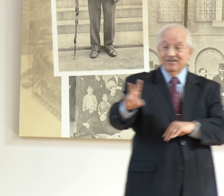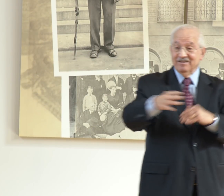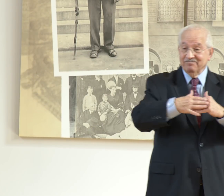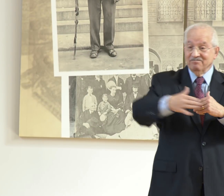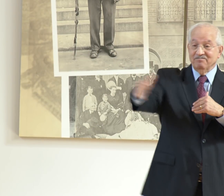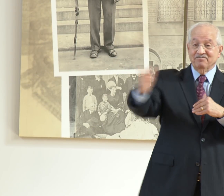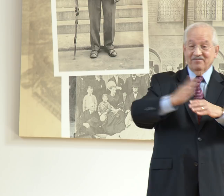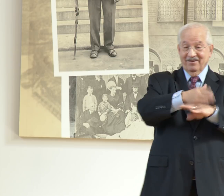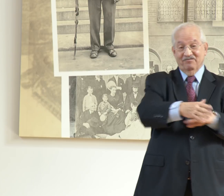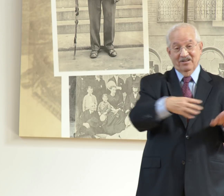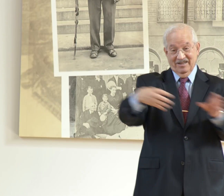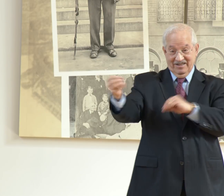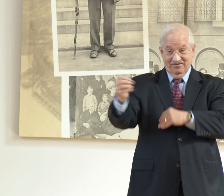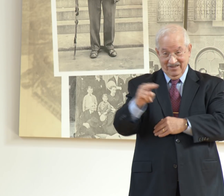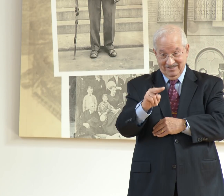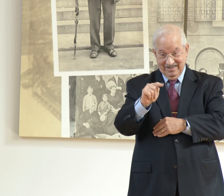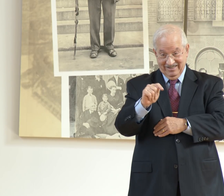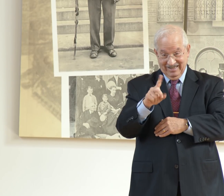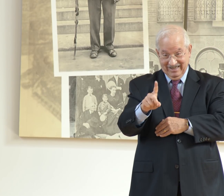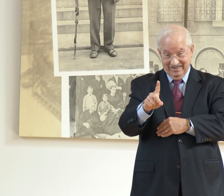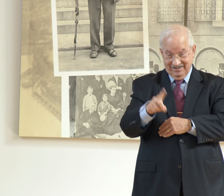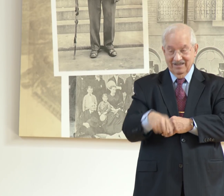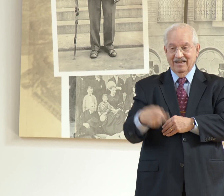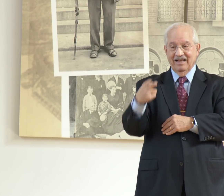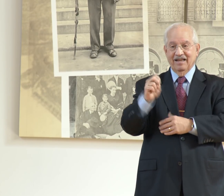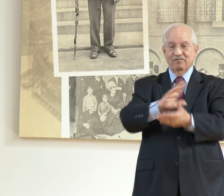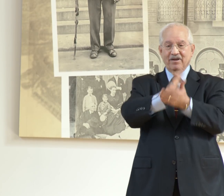In 1977, after he left NTD,